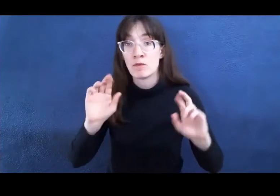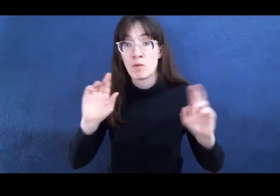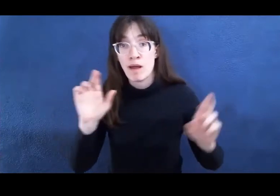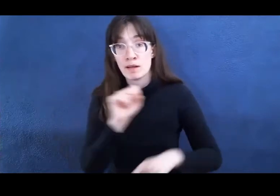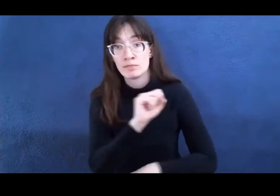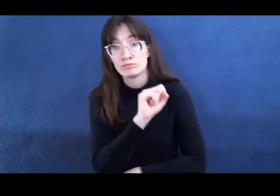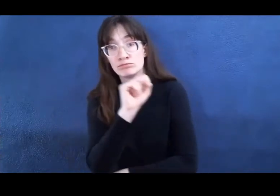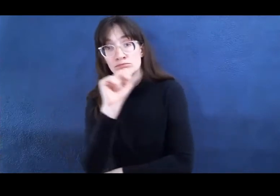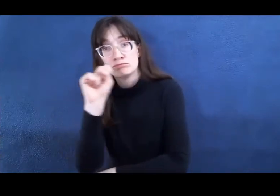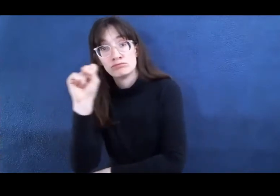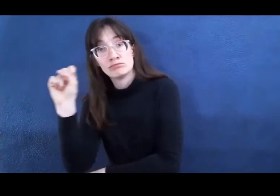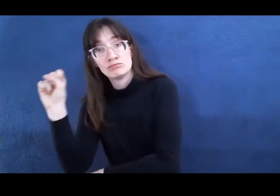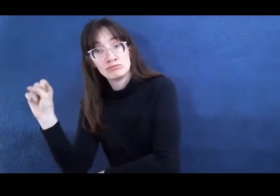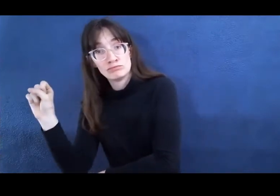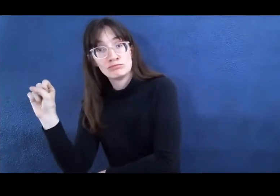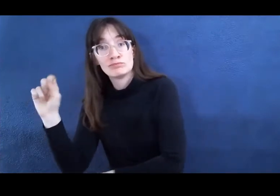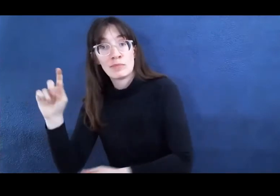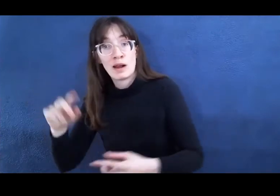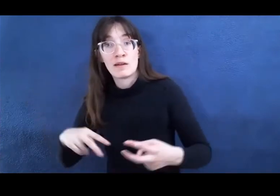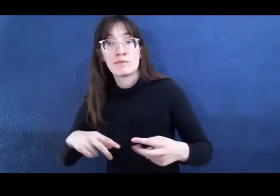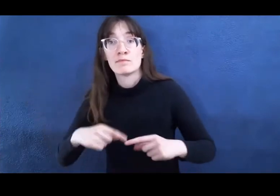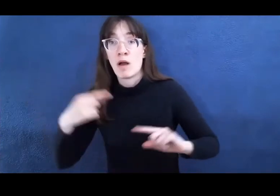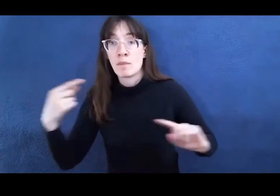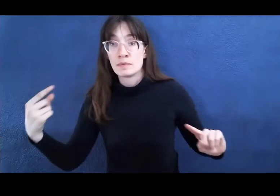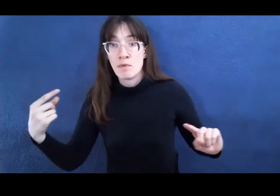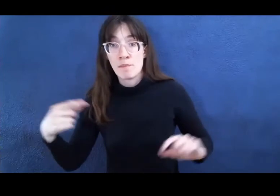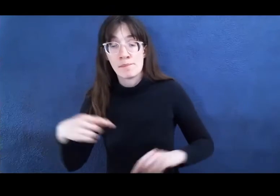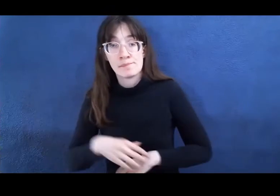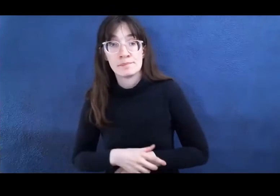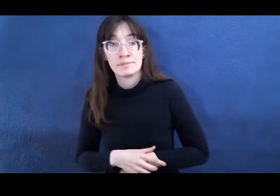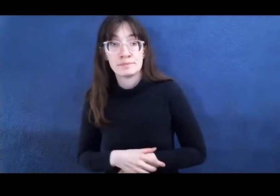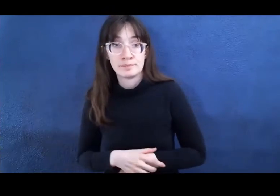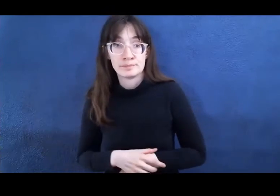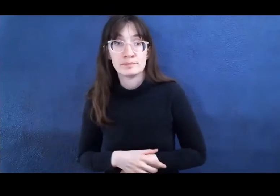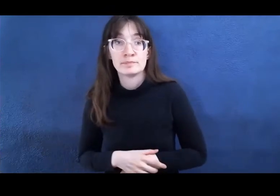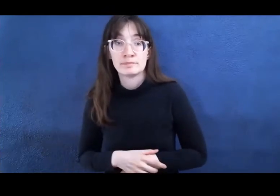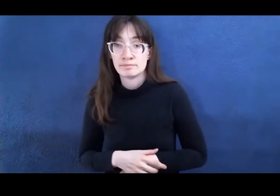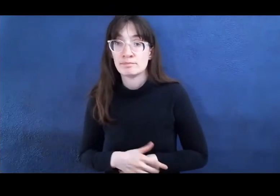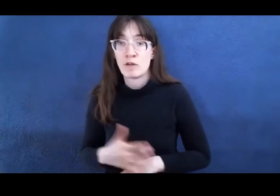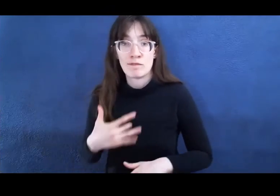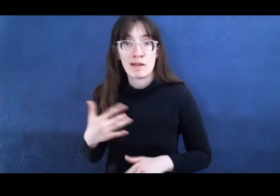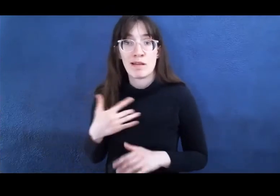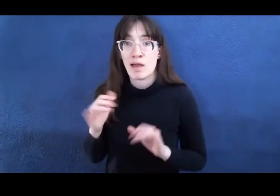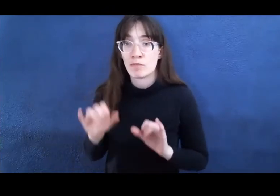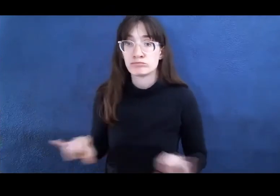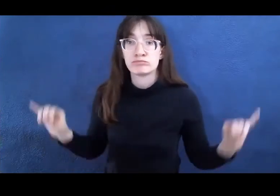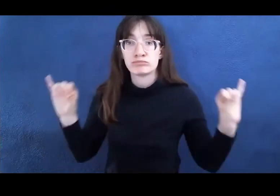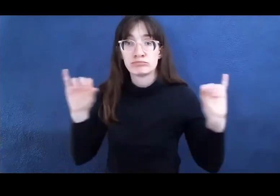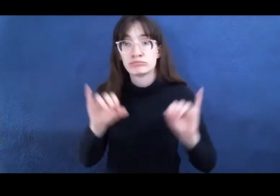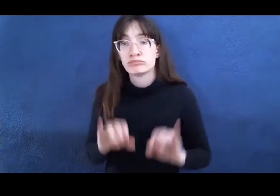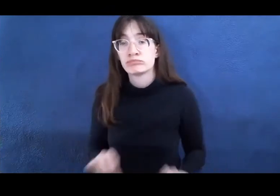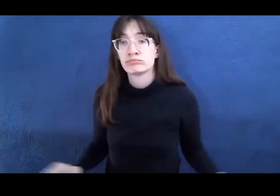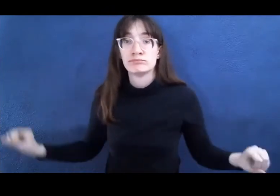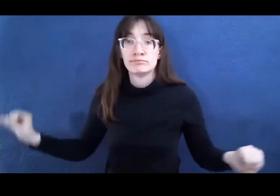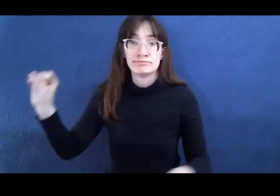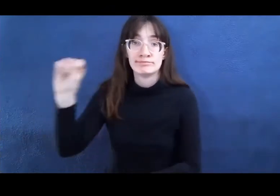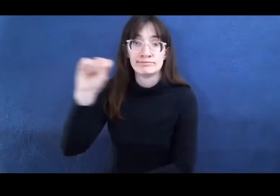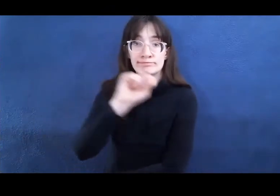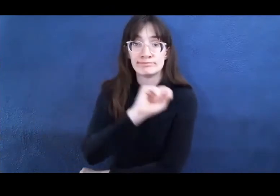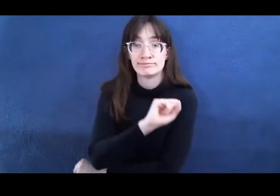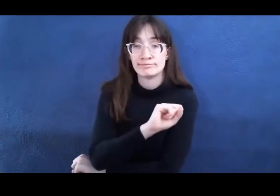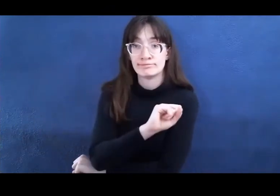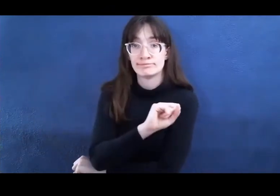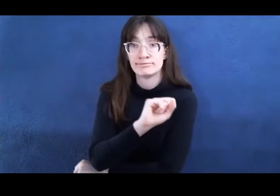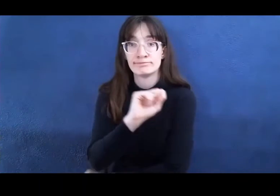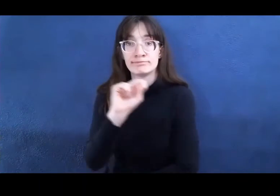upper body, maybe in the opposite direction. So maybe you're creating a rhythm here by leaning your torso one way, maybe